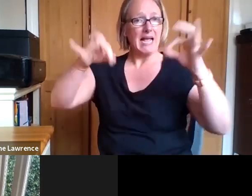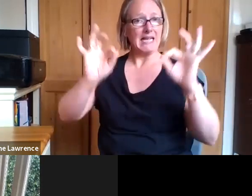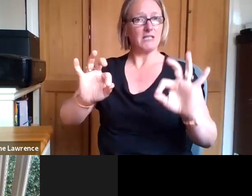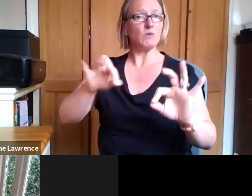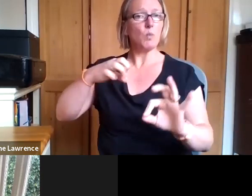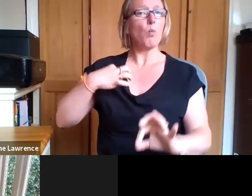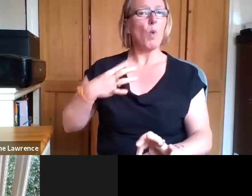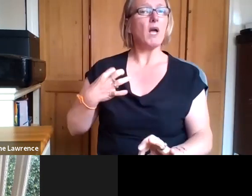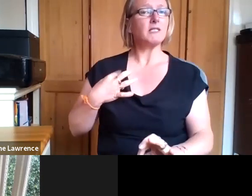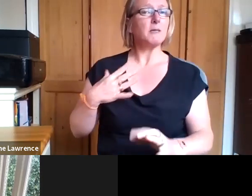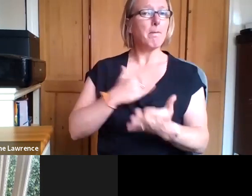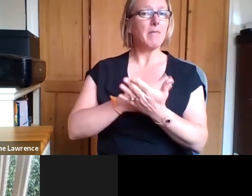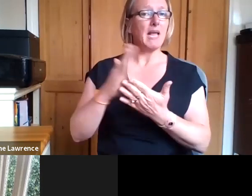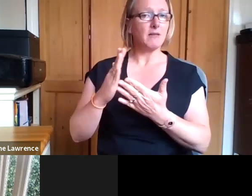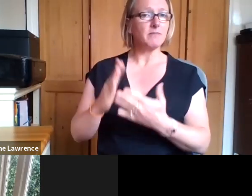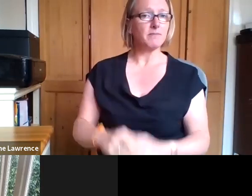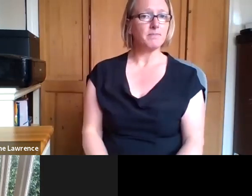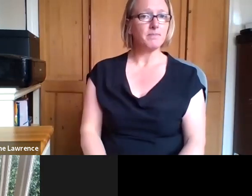to take a picture of Panda.